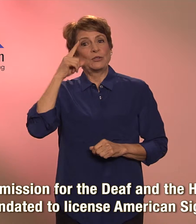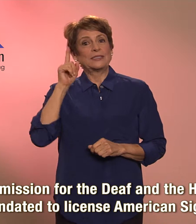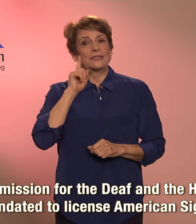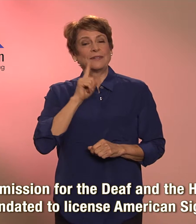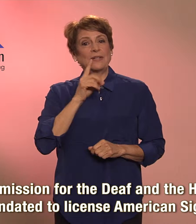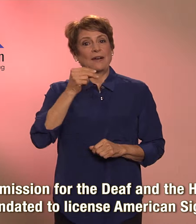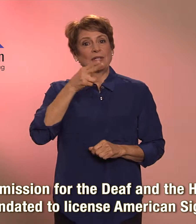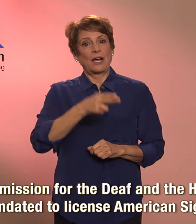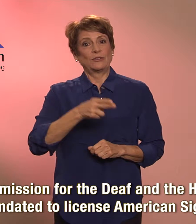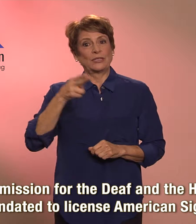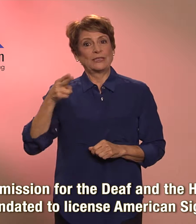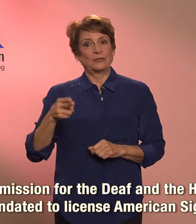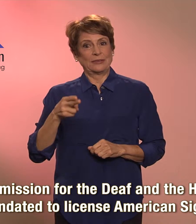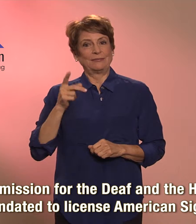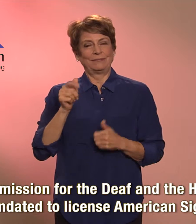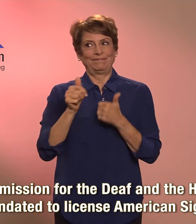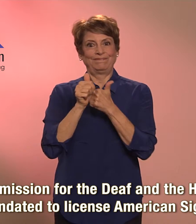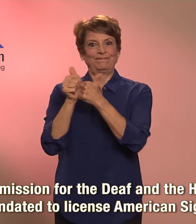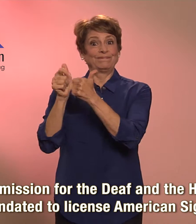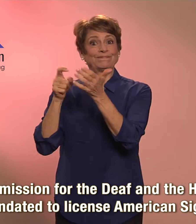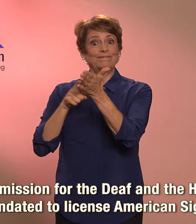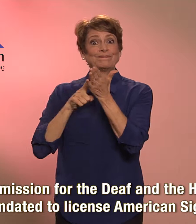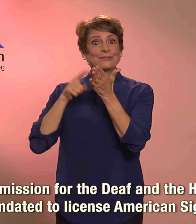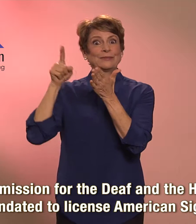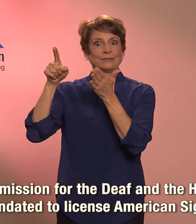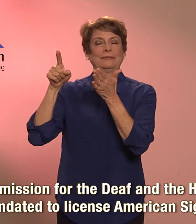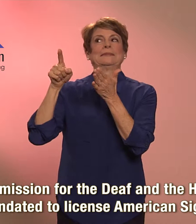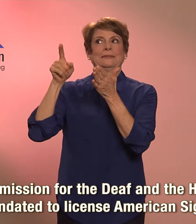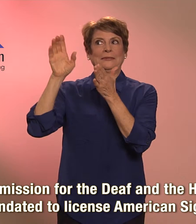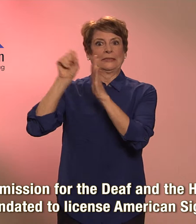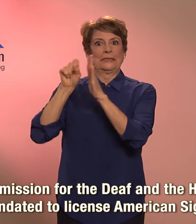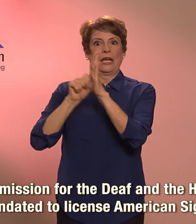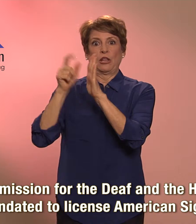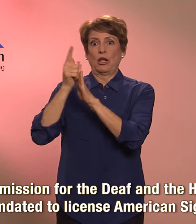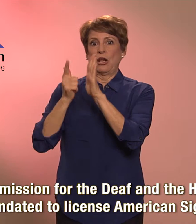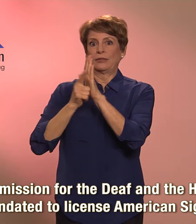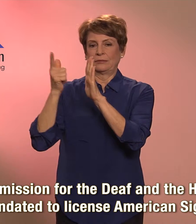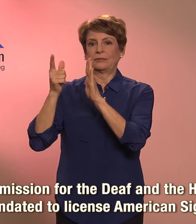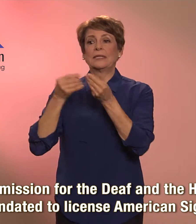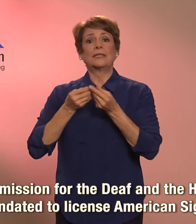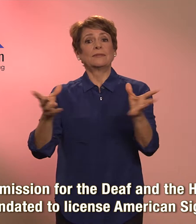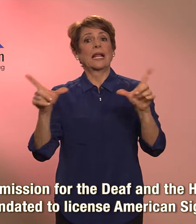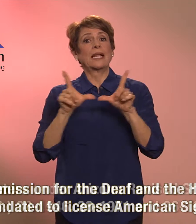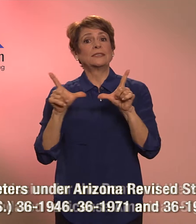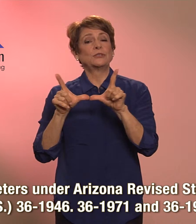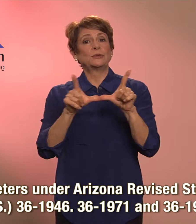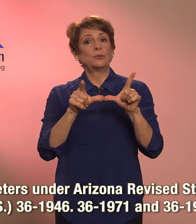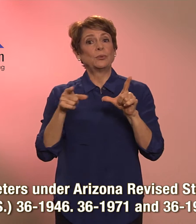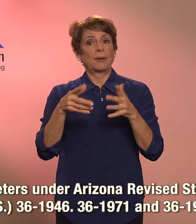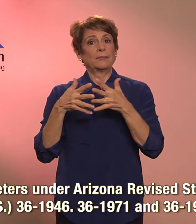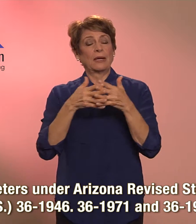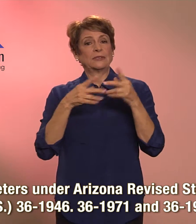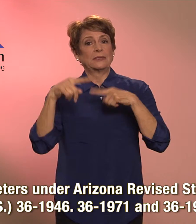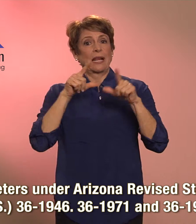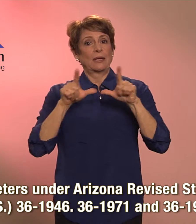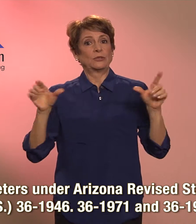The Arizona Commission for the Deaf and the Hard of Hearing is mandated to license American Sign Language interpreters under Arizona